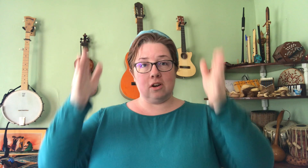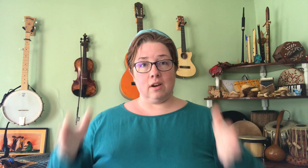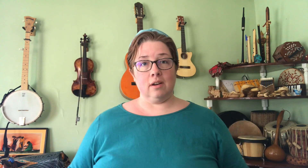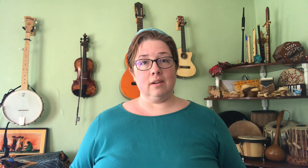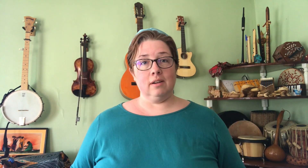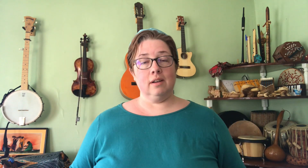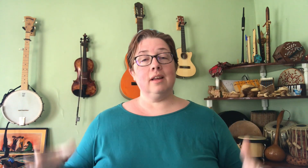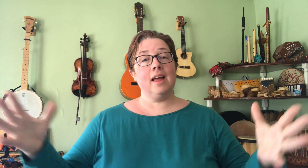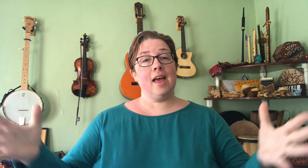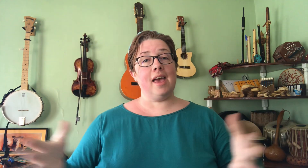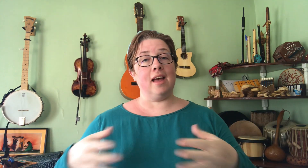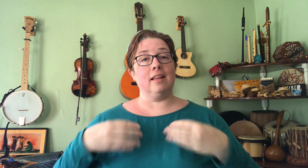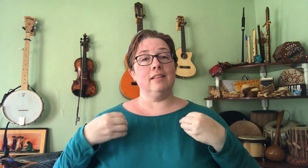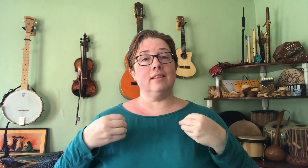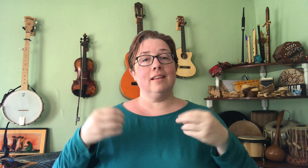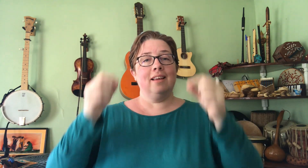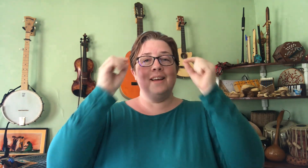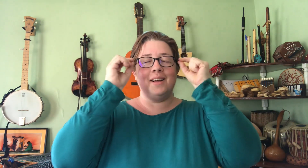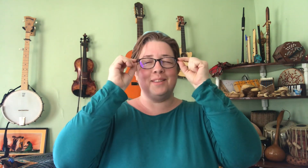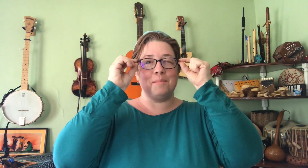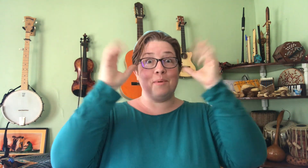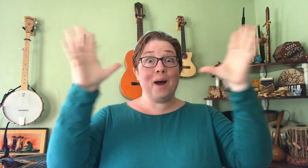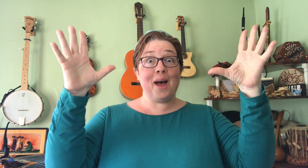has a surprise.